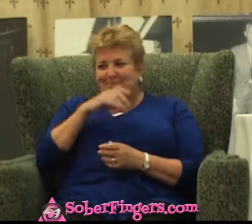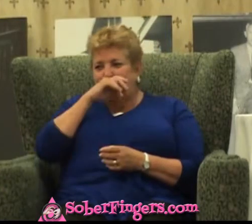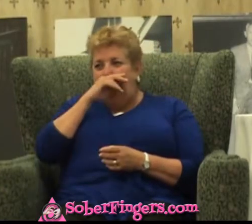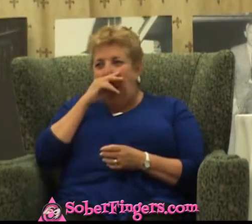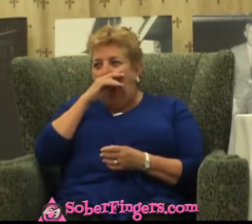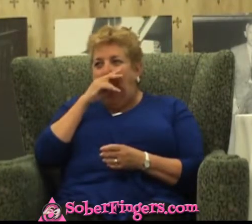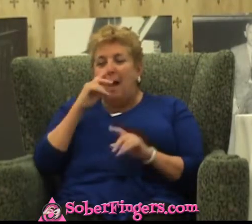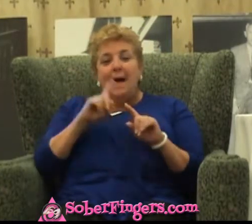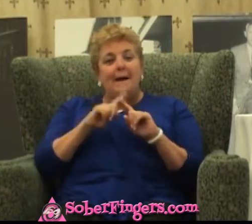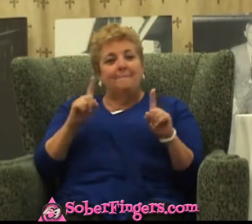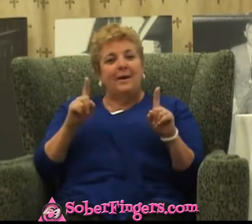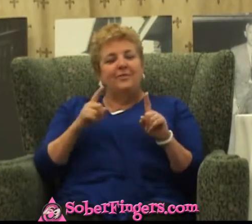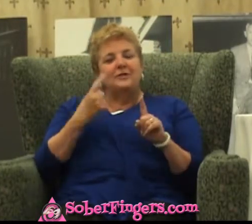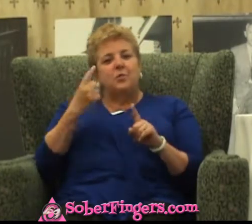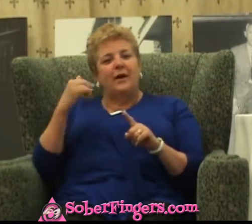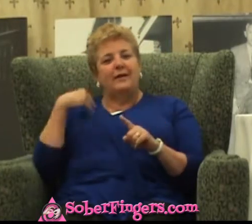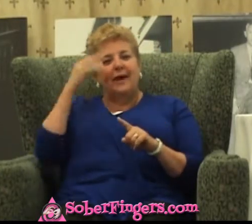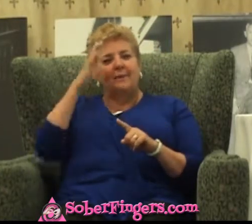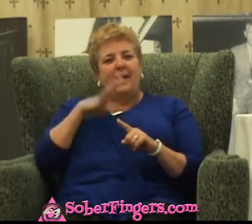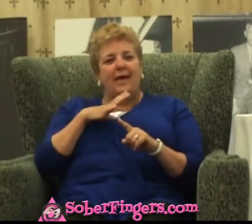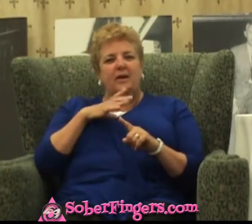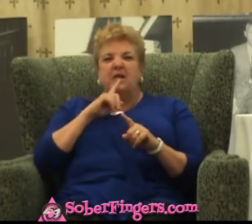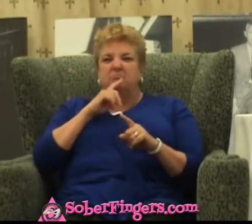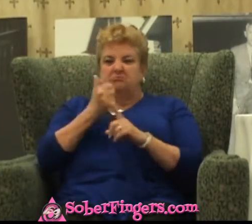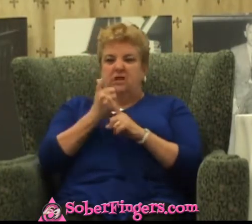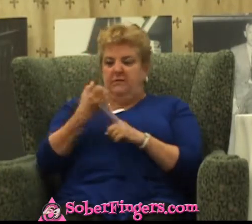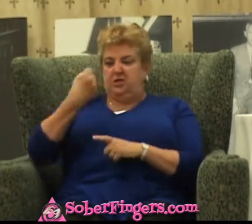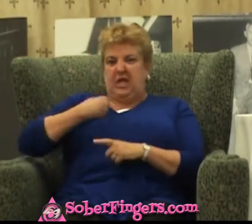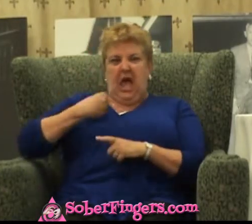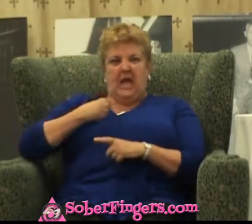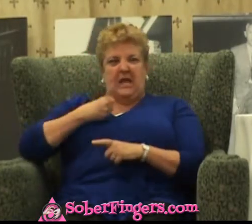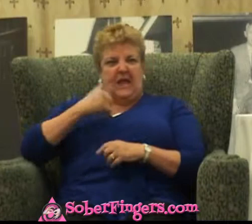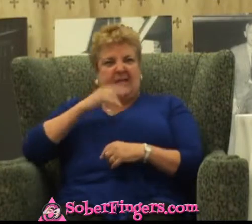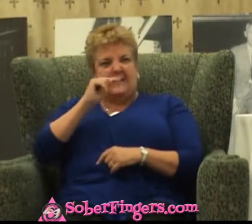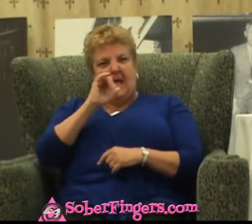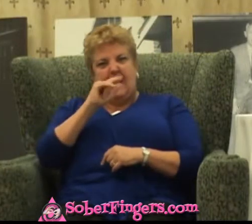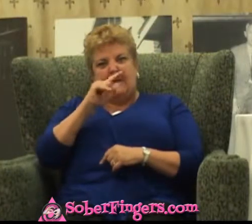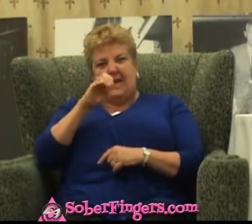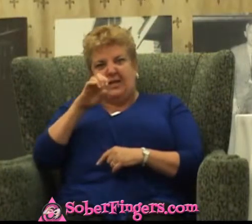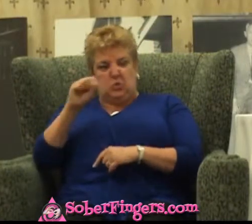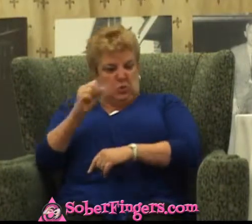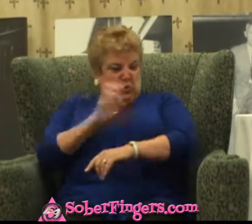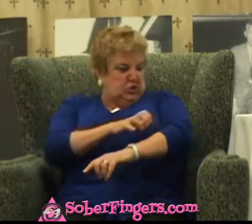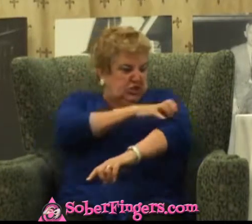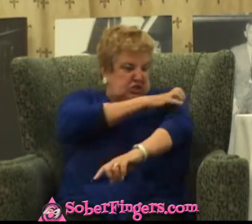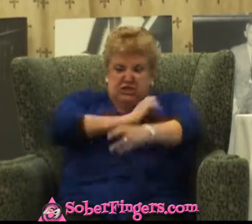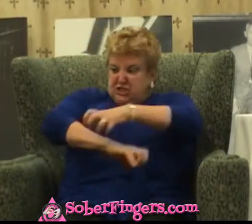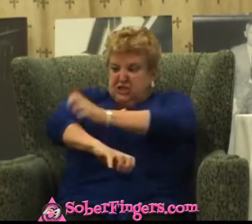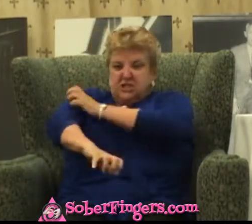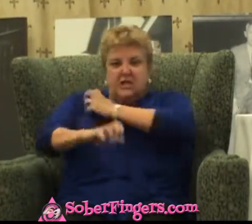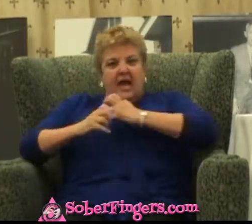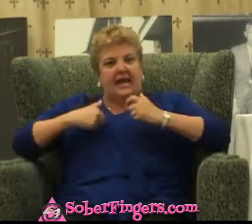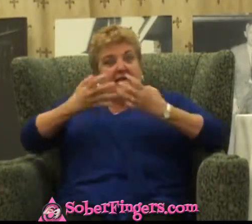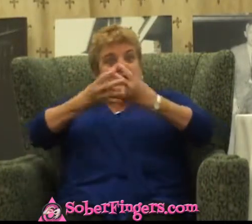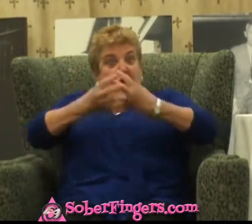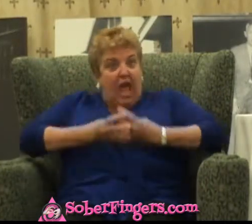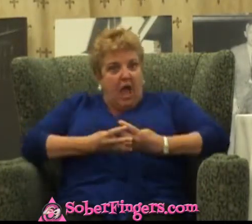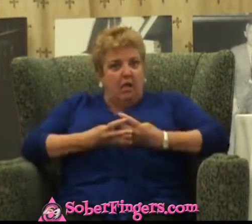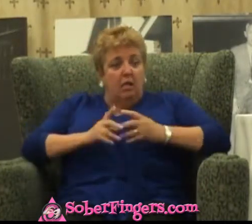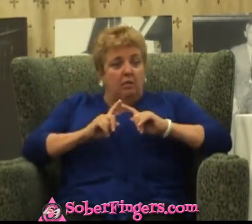But a young man who's a gangbanger, covered with tattoos and jail time. We have so little in common, but we get along just fine.